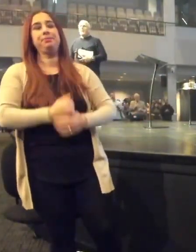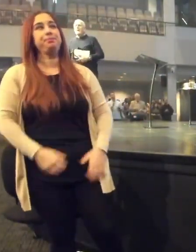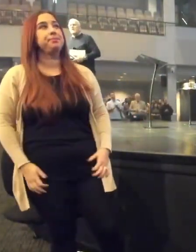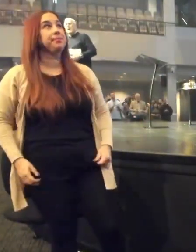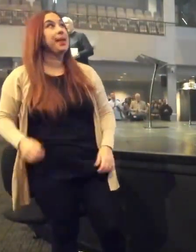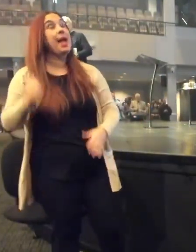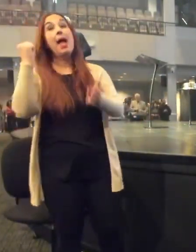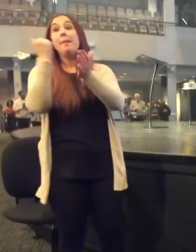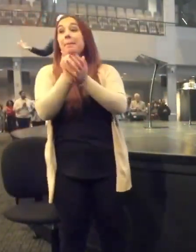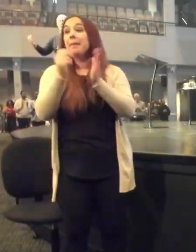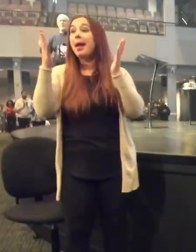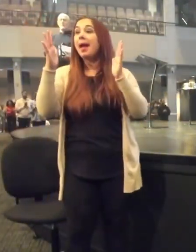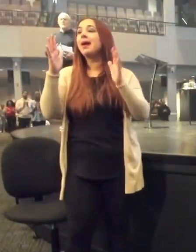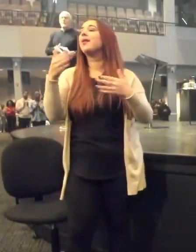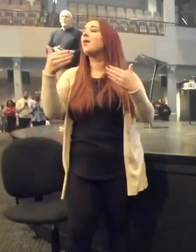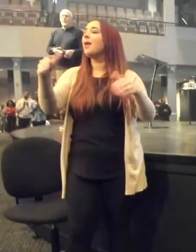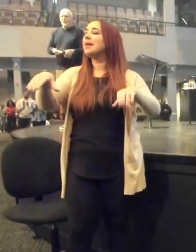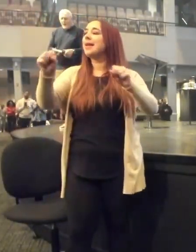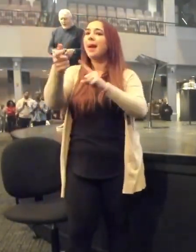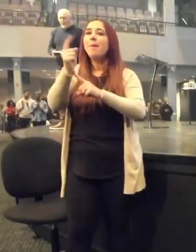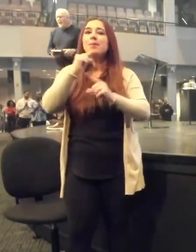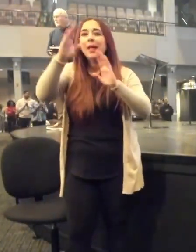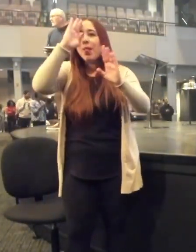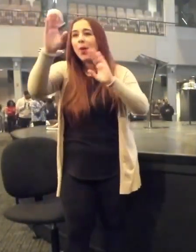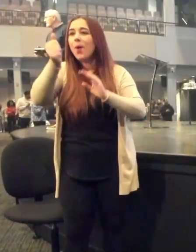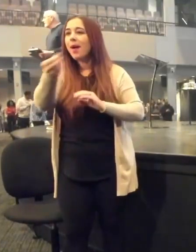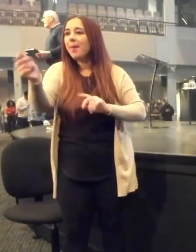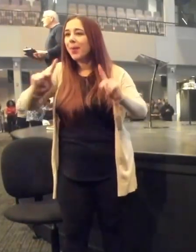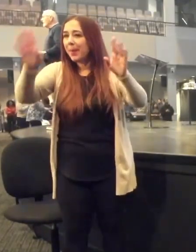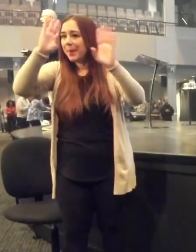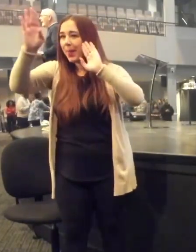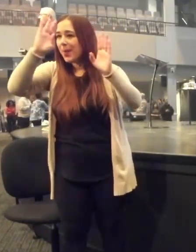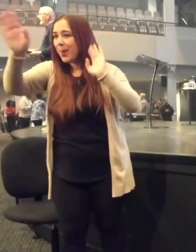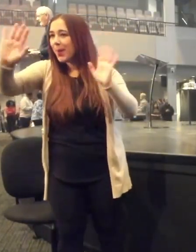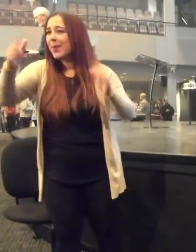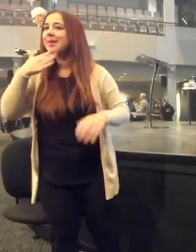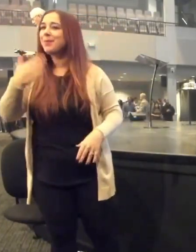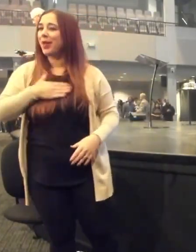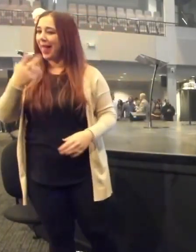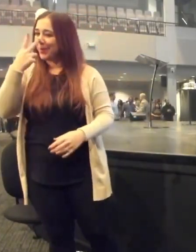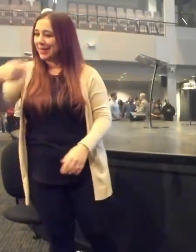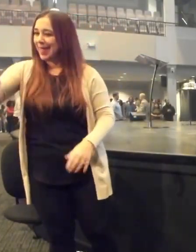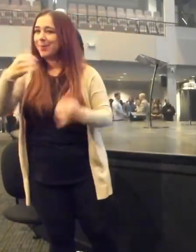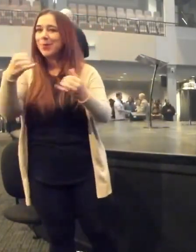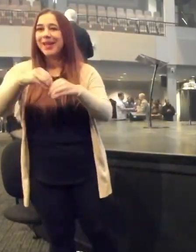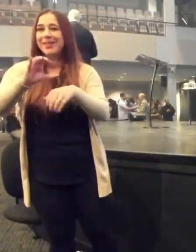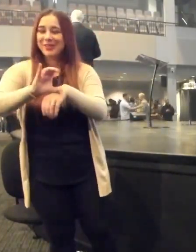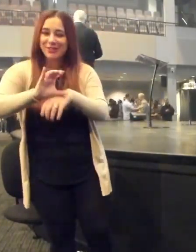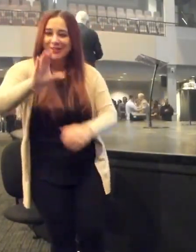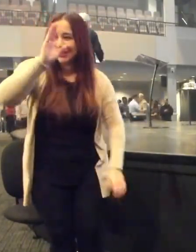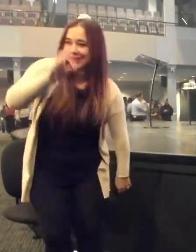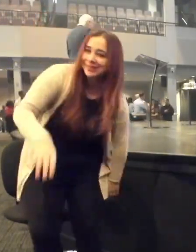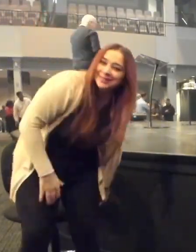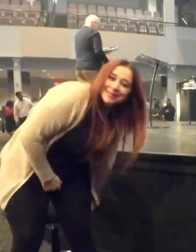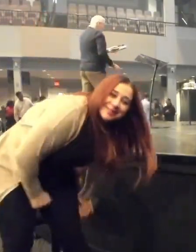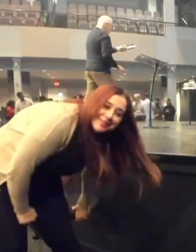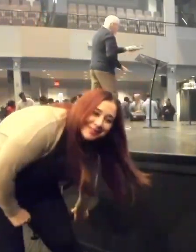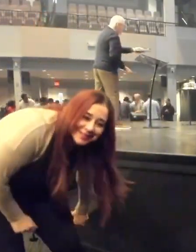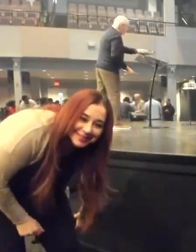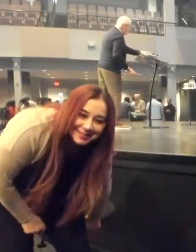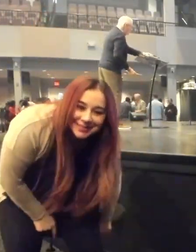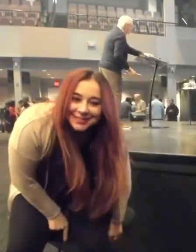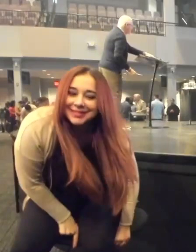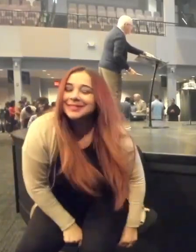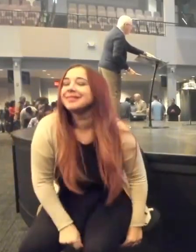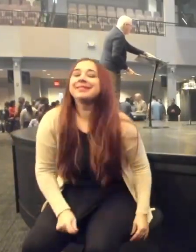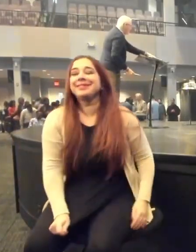amen. Amen. Take a moment this morning. Greet some people around you. Let you know that you're glad to see them in church this morning as we